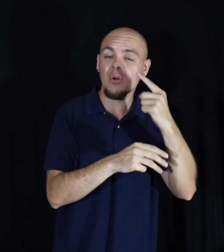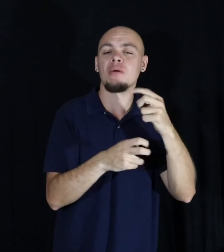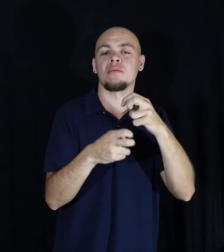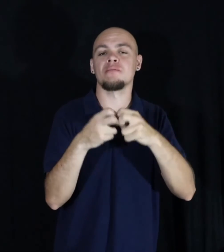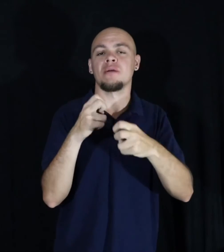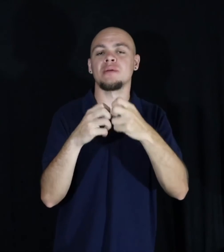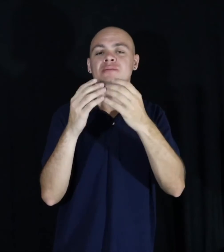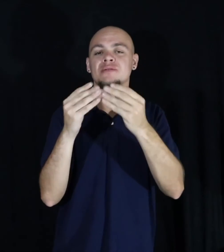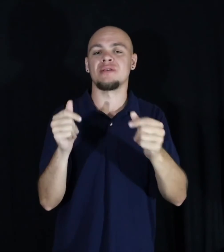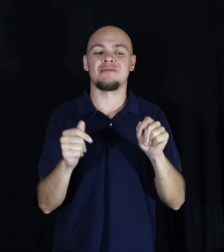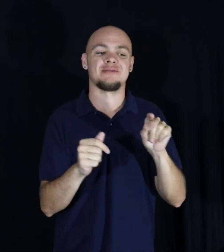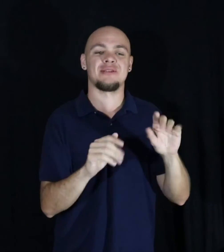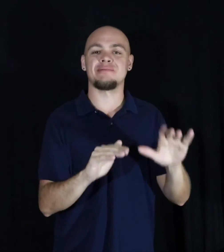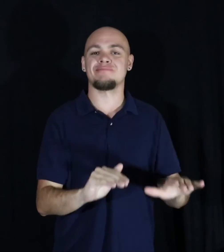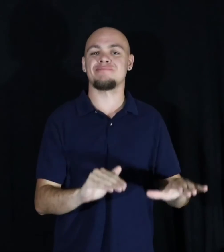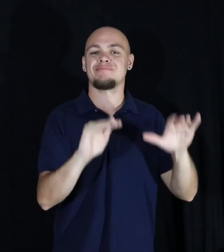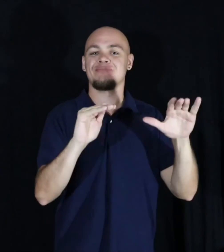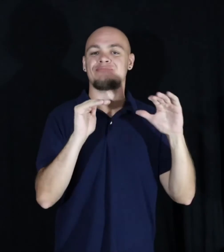a responsible adult would.